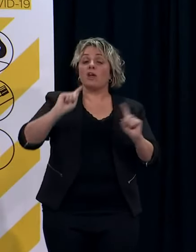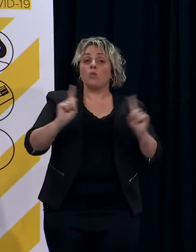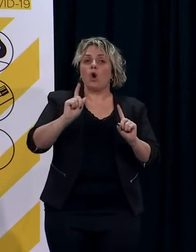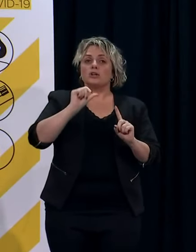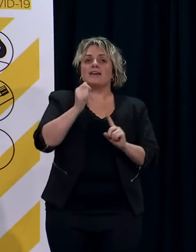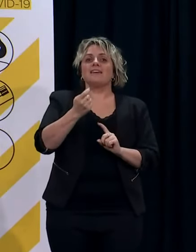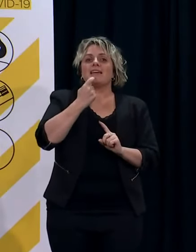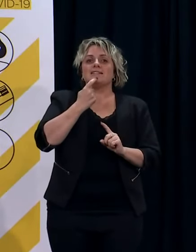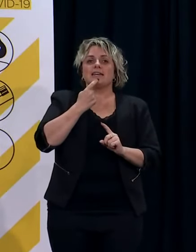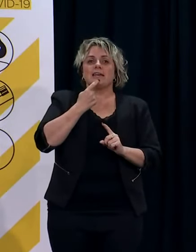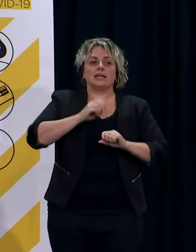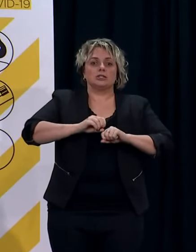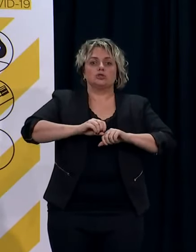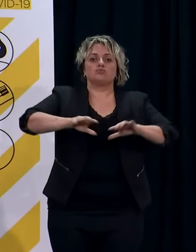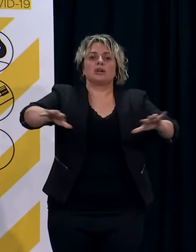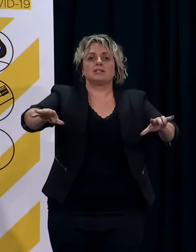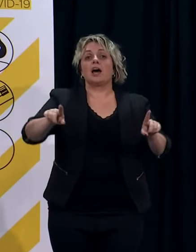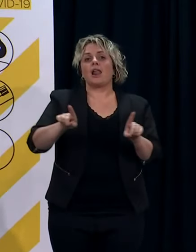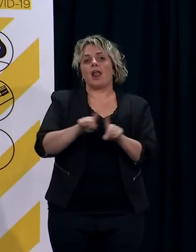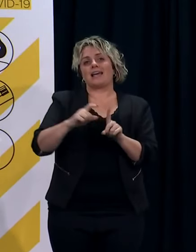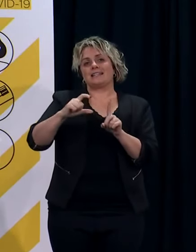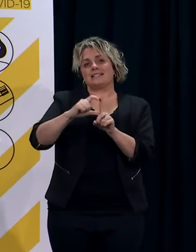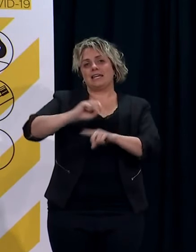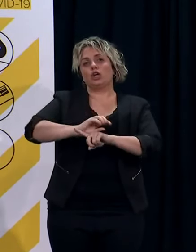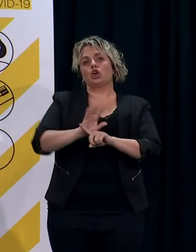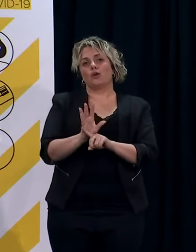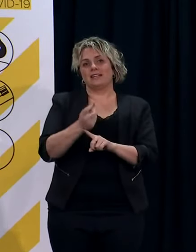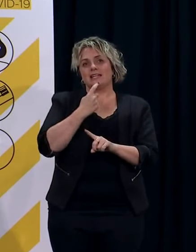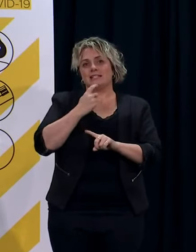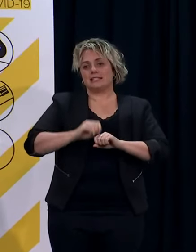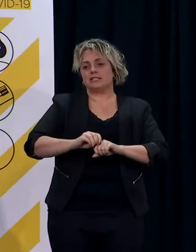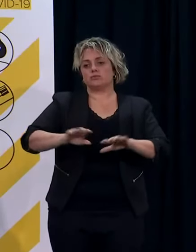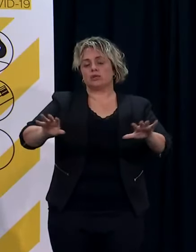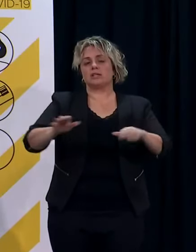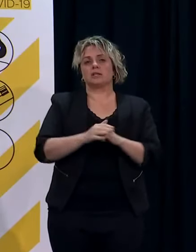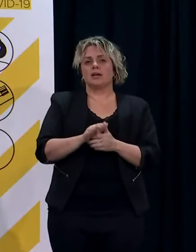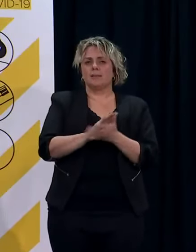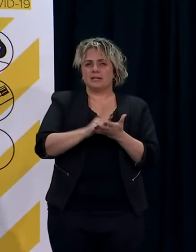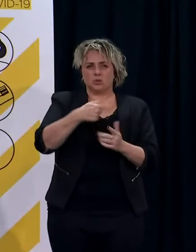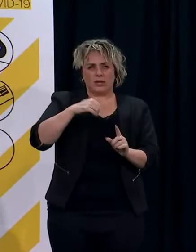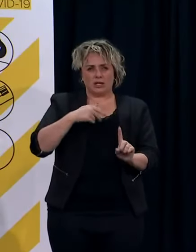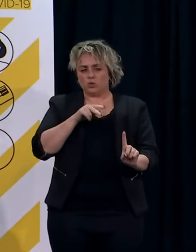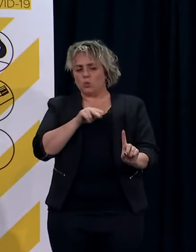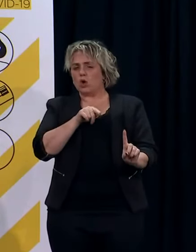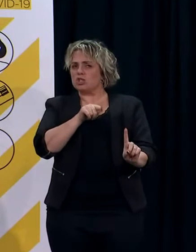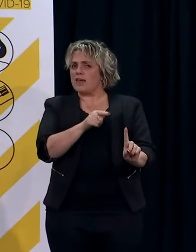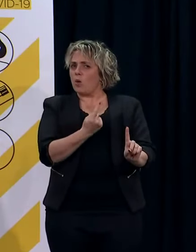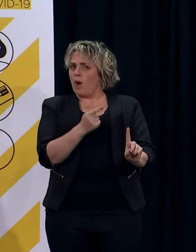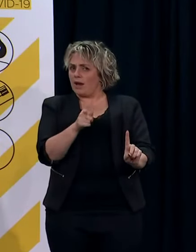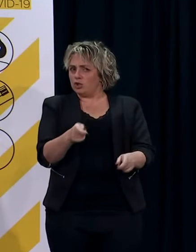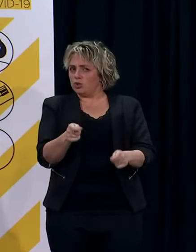transmissible, like the Delta variant. So it's one for us to watch, because there are some aspects of it that are concerning around